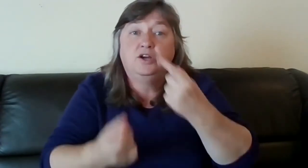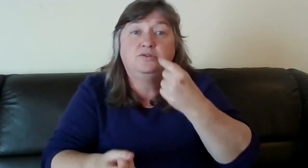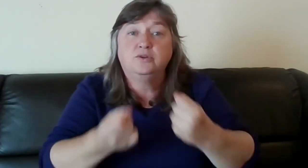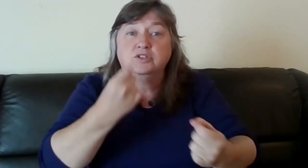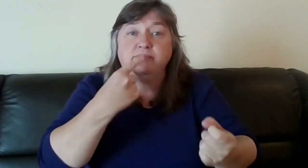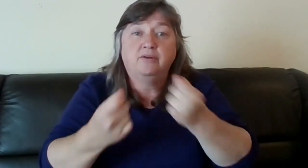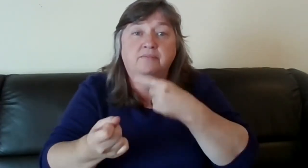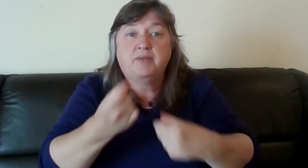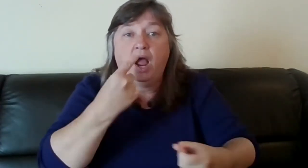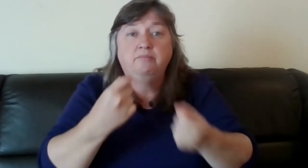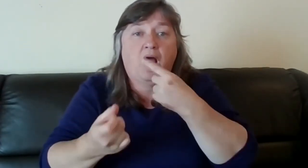go towards your mouth.